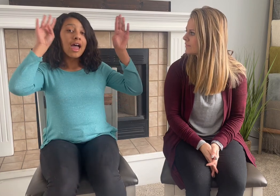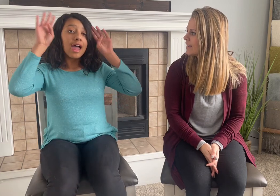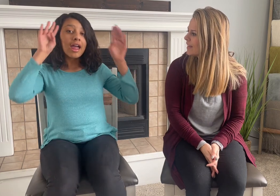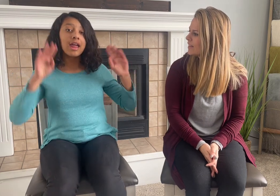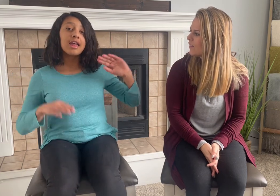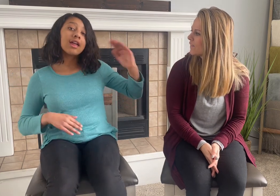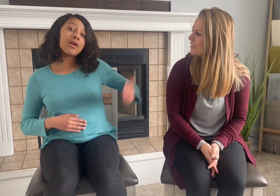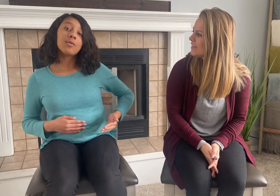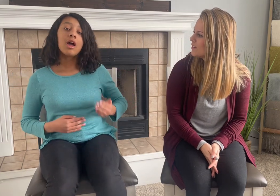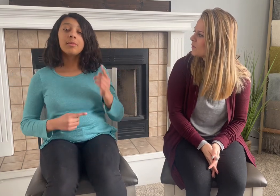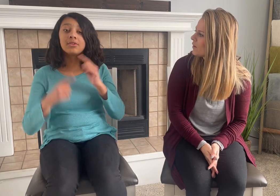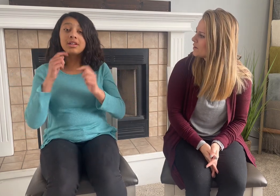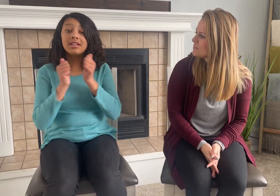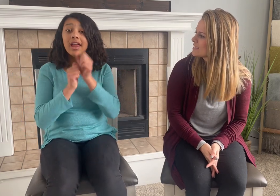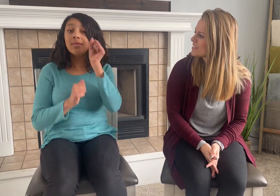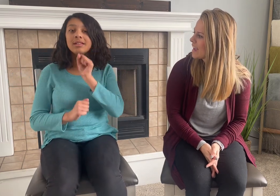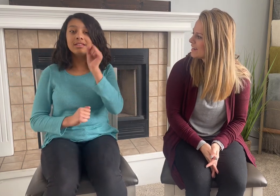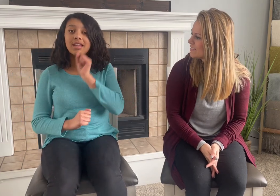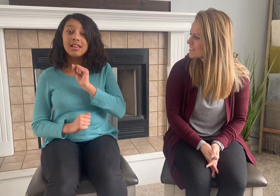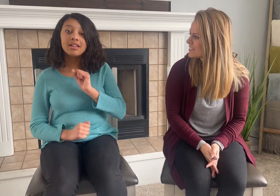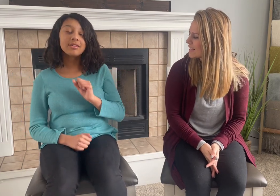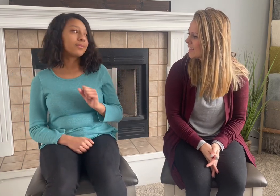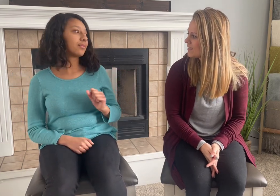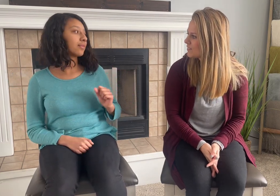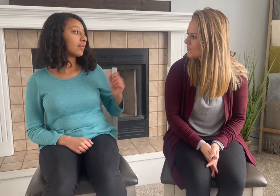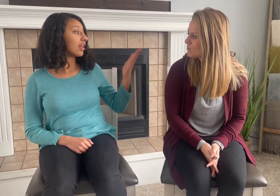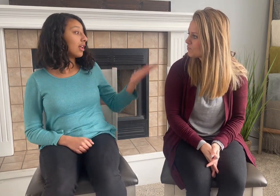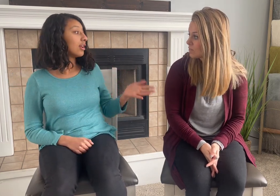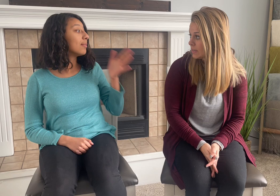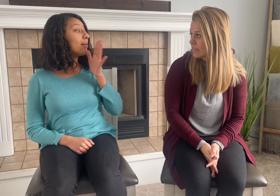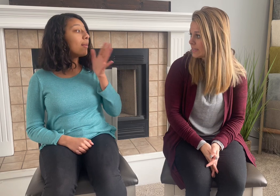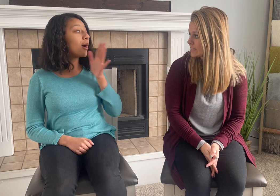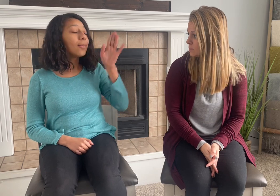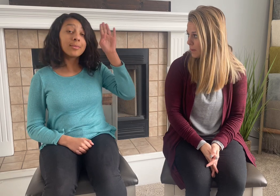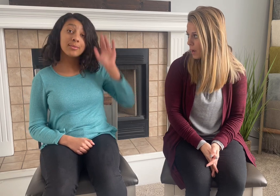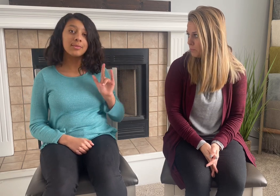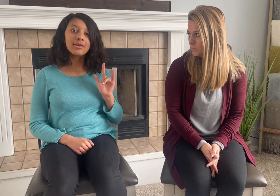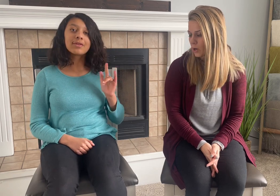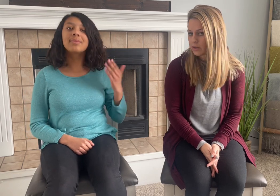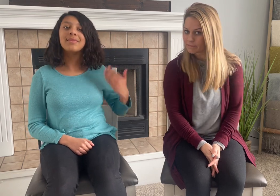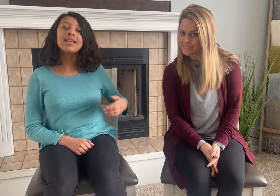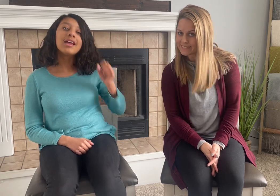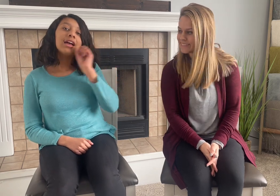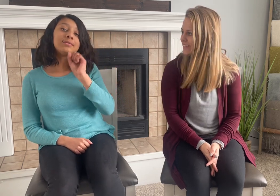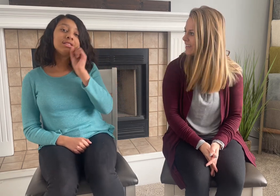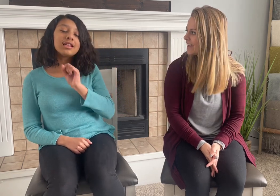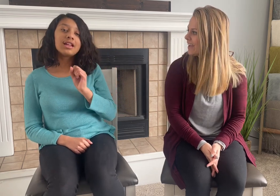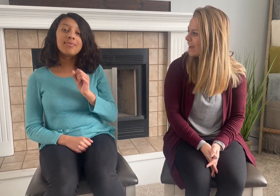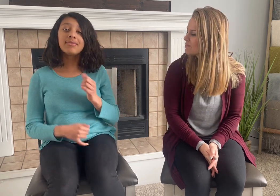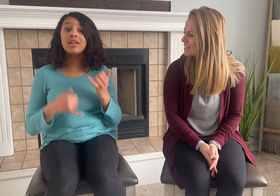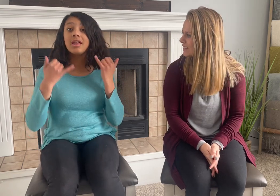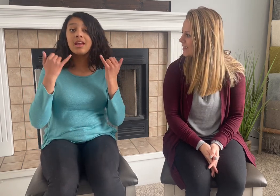Hello and welcome to Signing with Sayla. This is my mom, Brooke, and I'm Sayla.